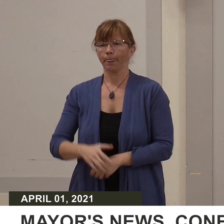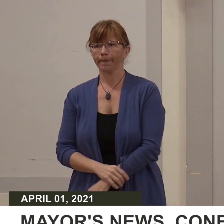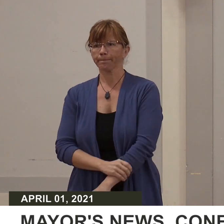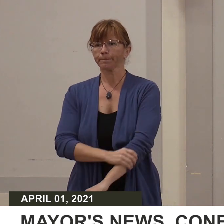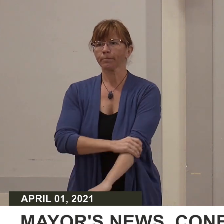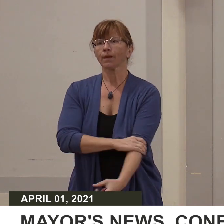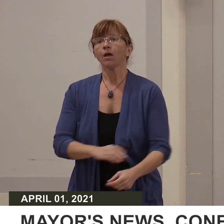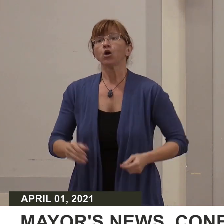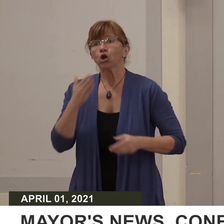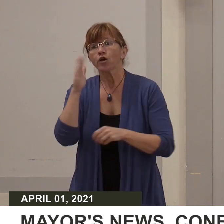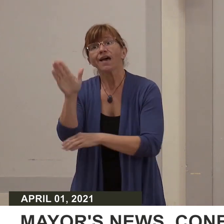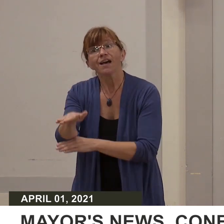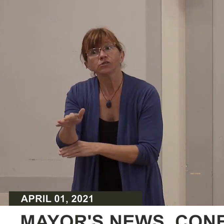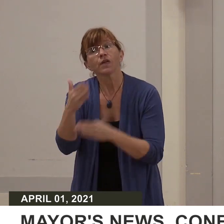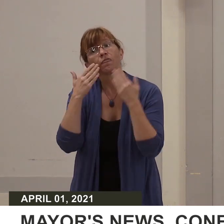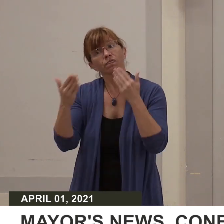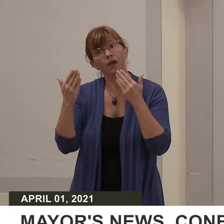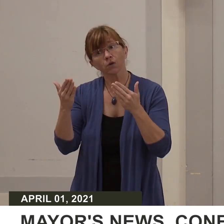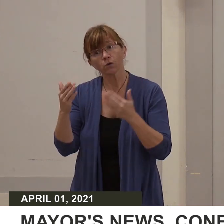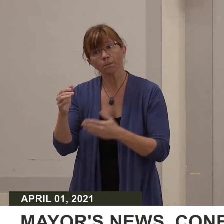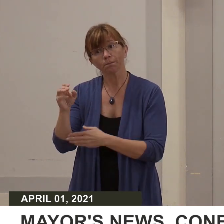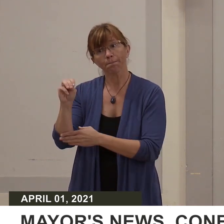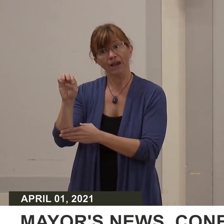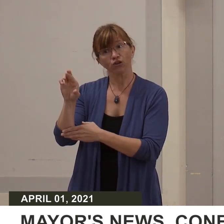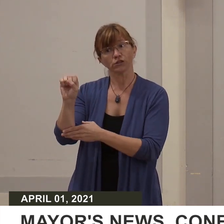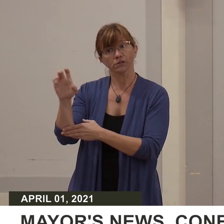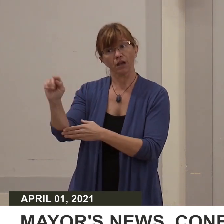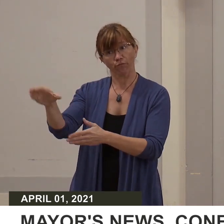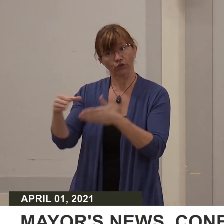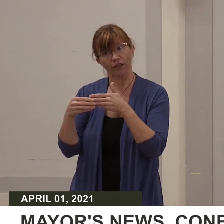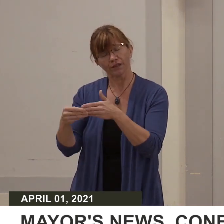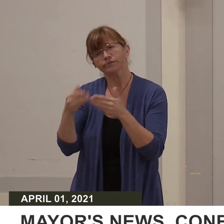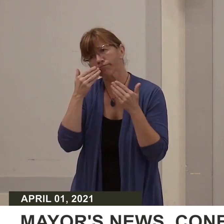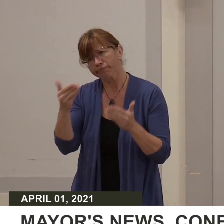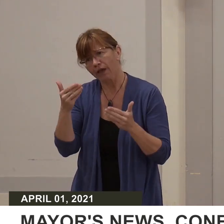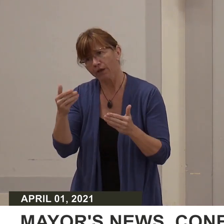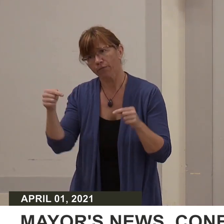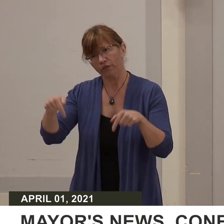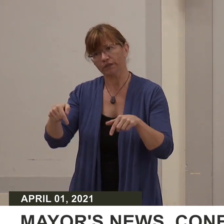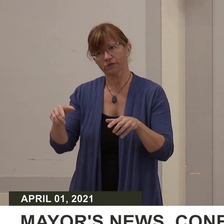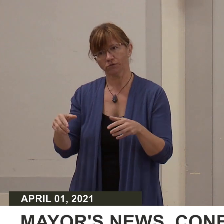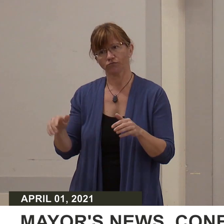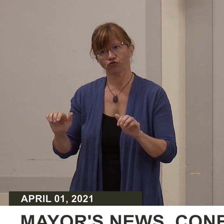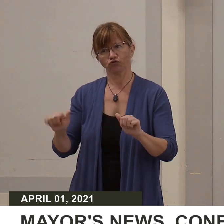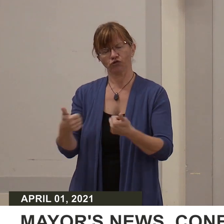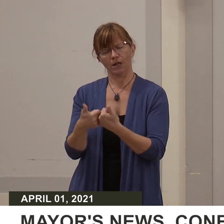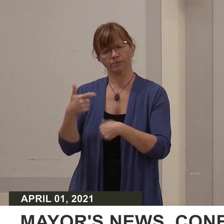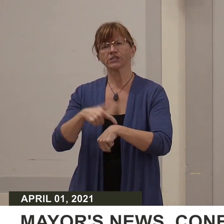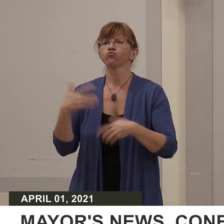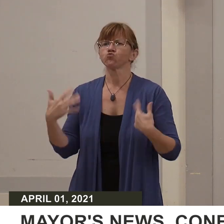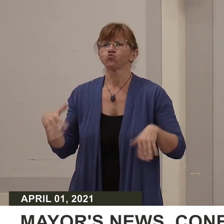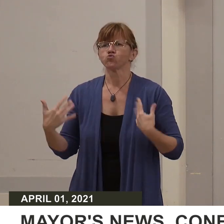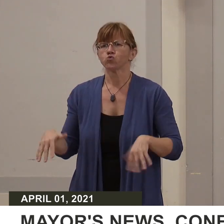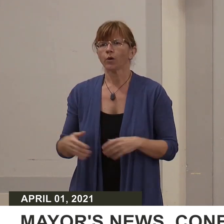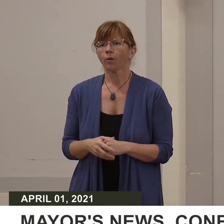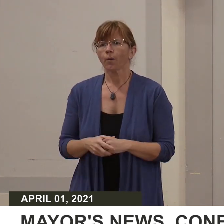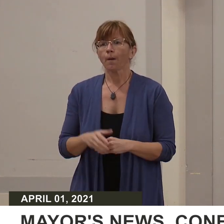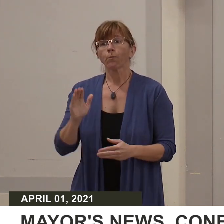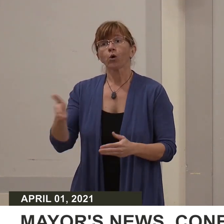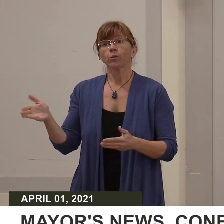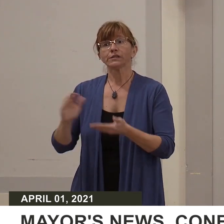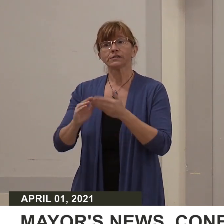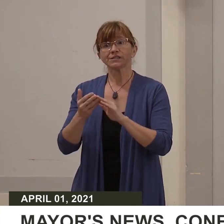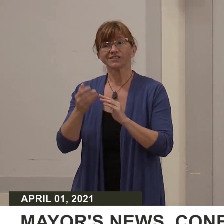Good afternoon, and thank you, Mayor Scott, for your leadership during these challenging times. Baltimore City has recently seen an